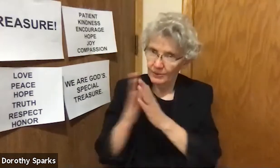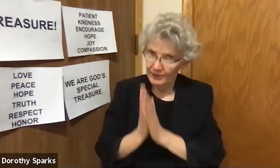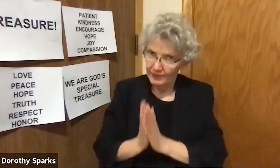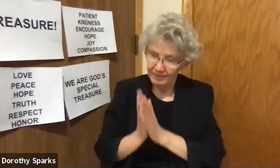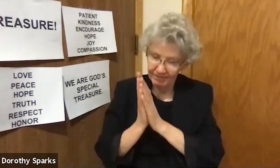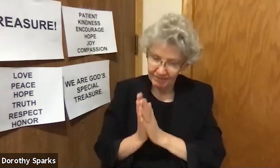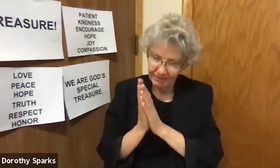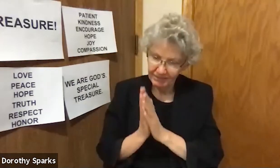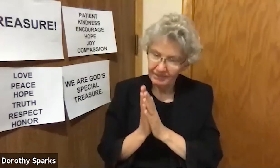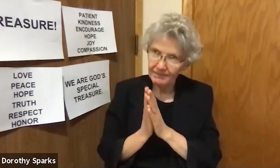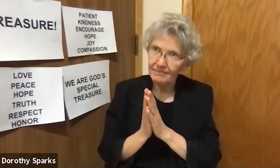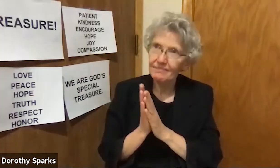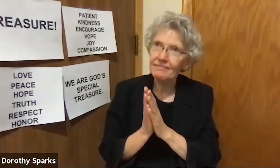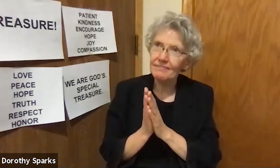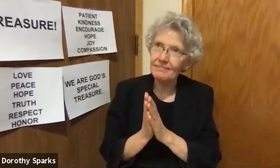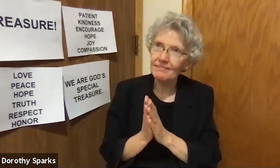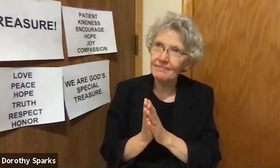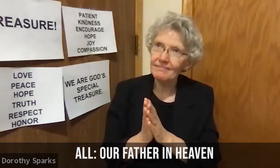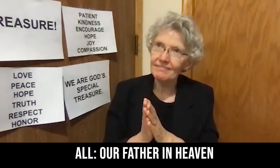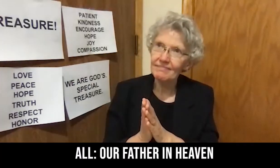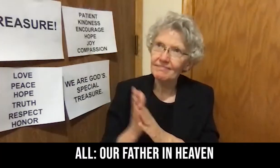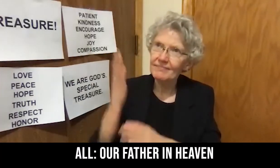And now the Lord's Prayer.